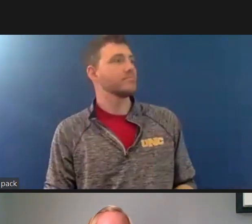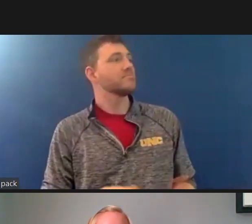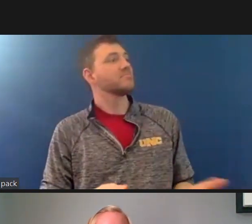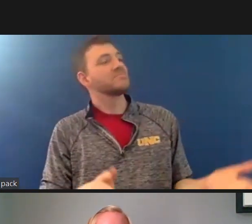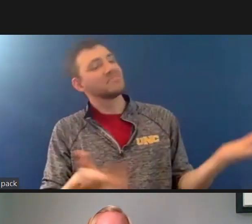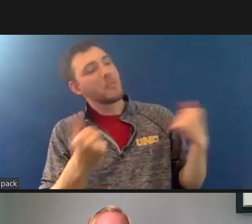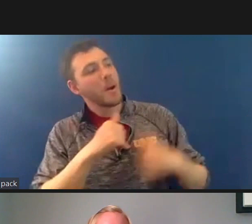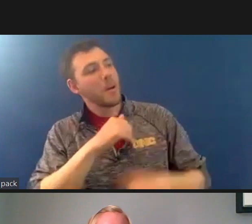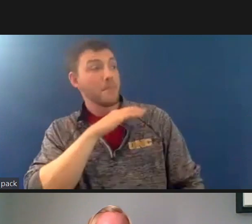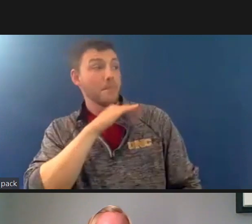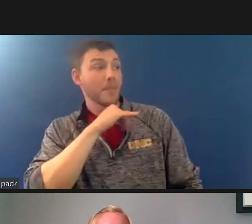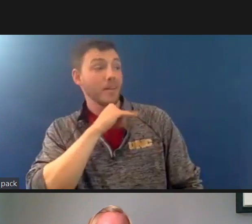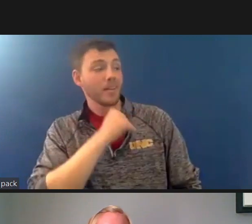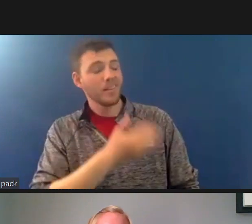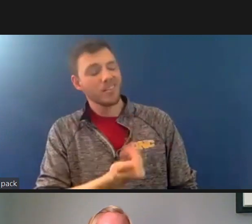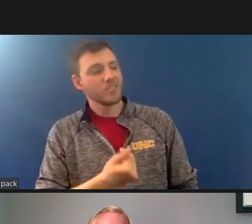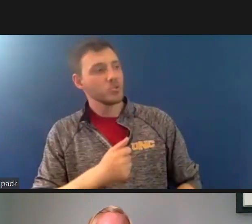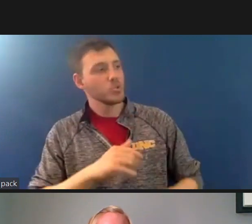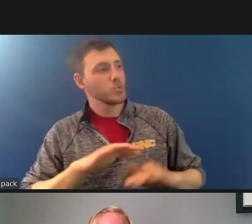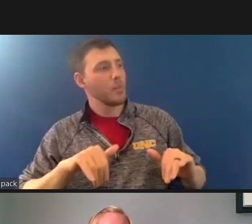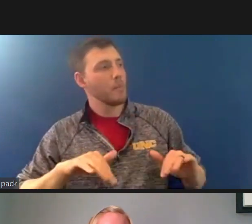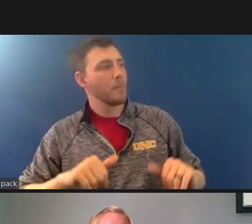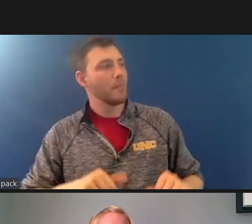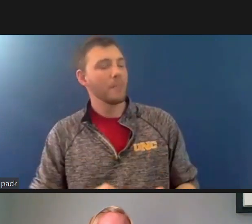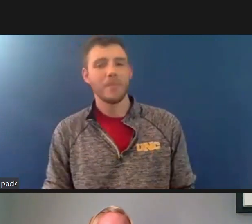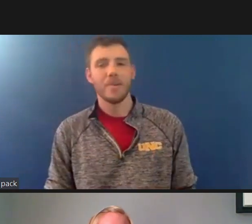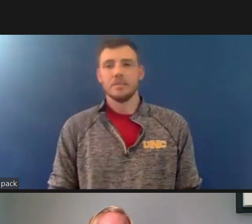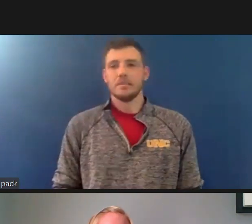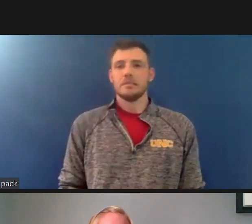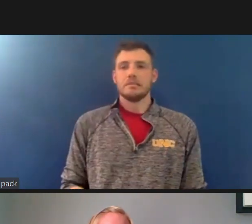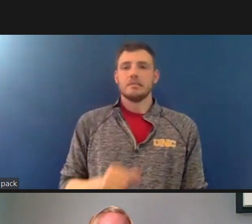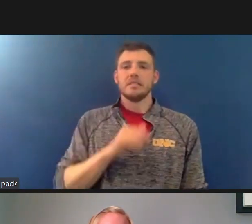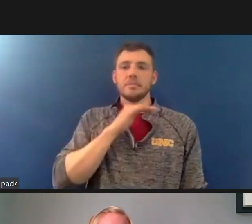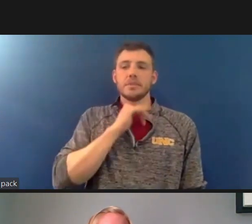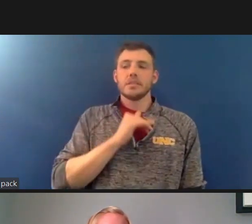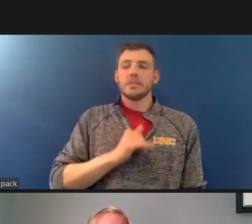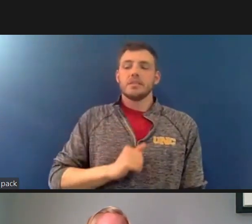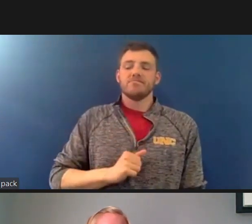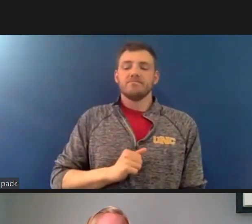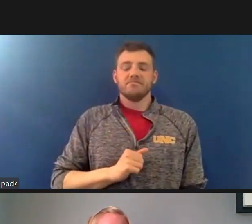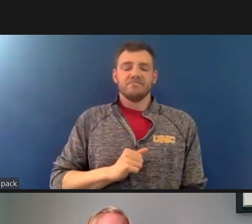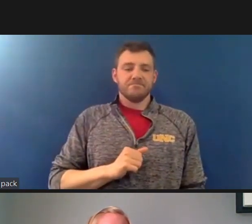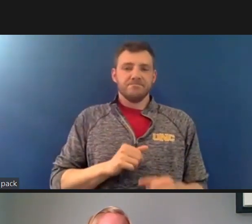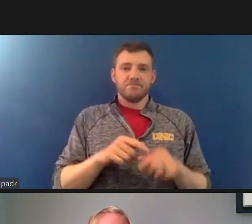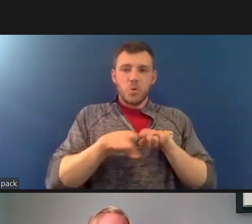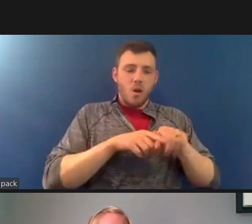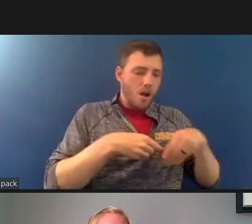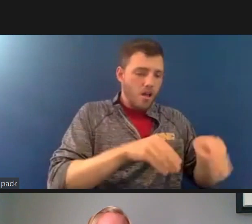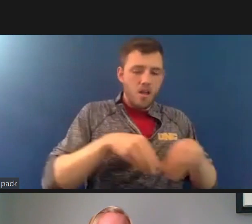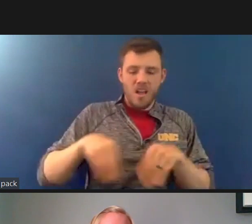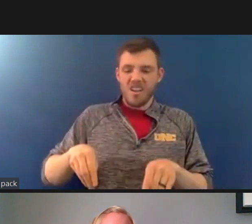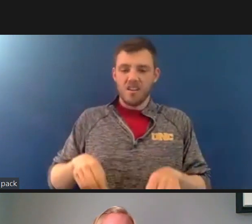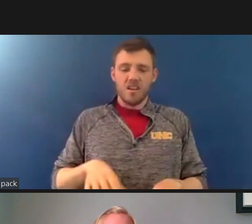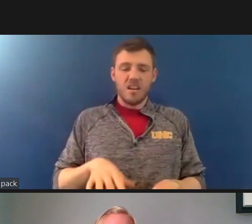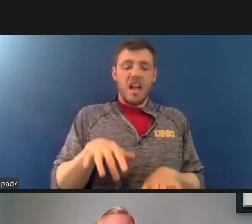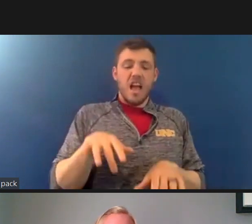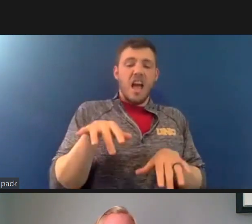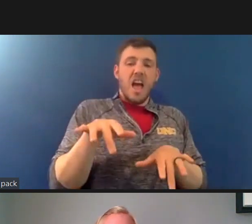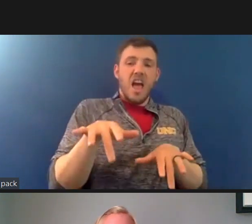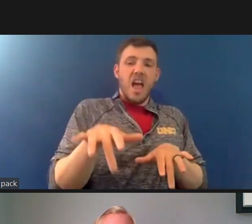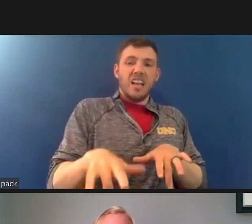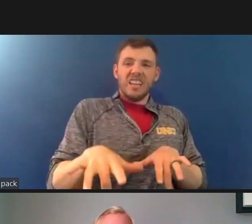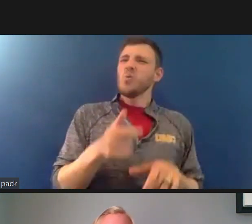Piggy took off his shoes and socks, ranged them carefully on the ledge, and tested the water with one toe. It's hot. What did